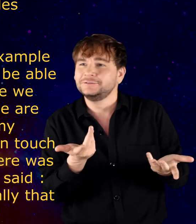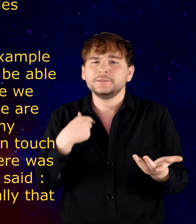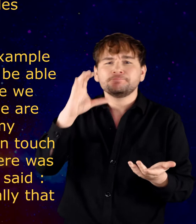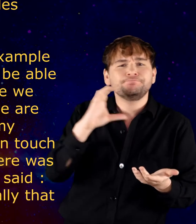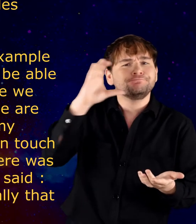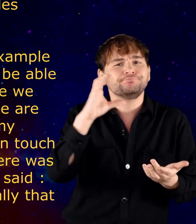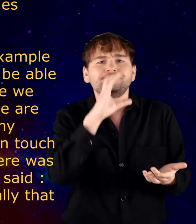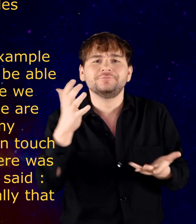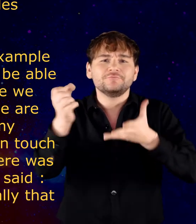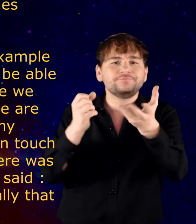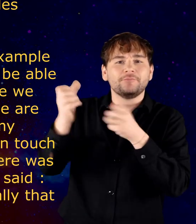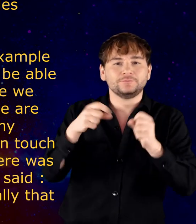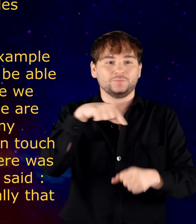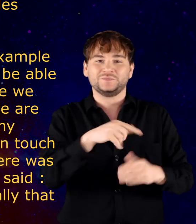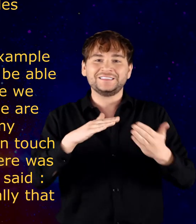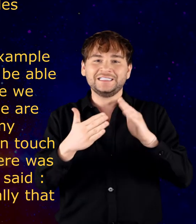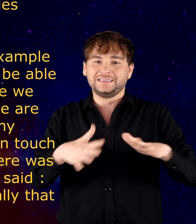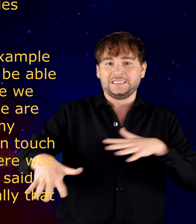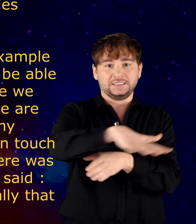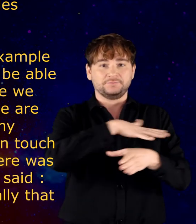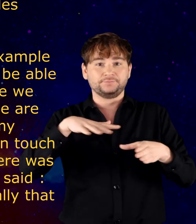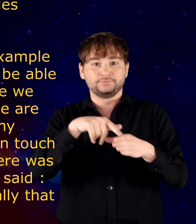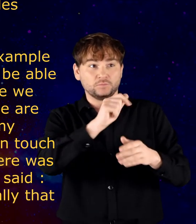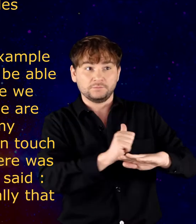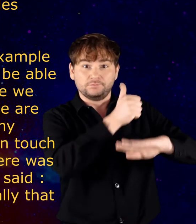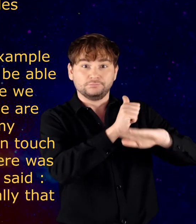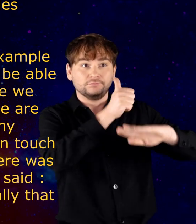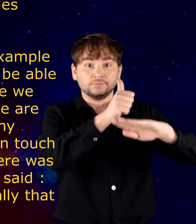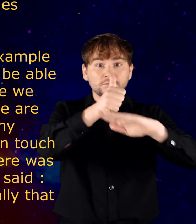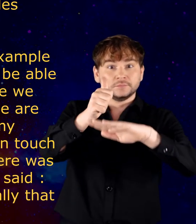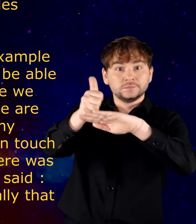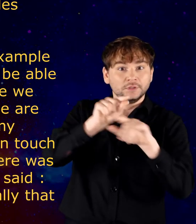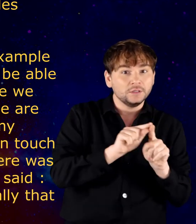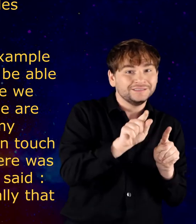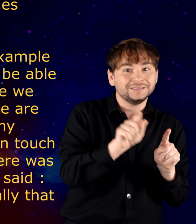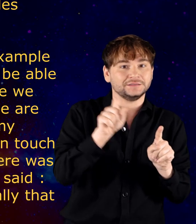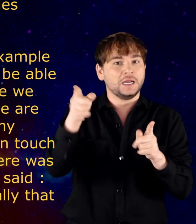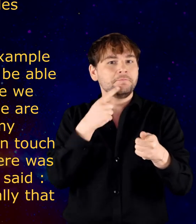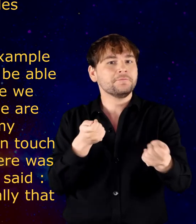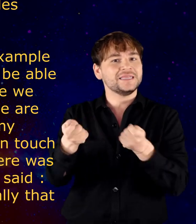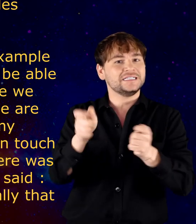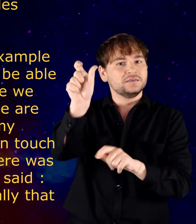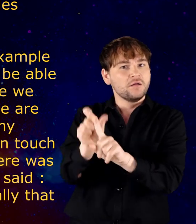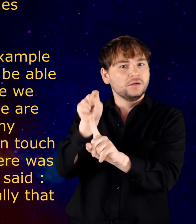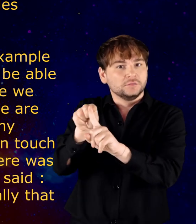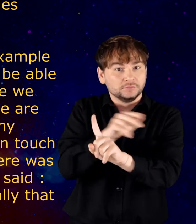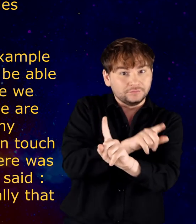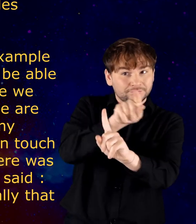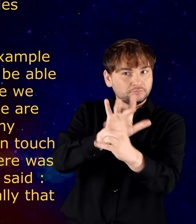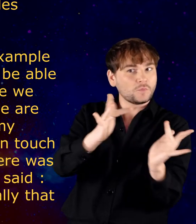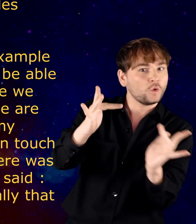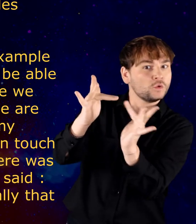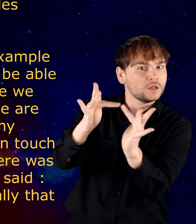I, in no time, via my connections in the city here, was in touch with the relevant